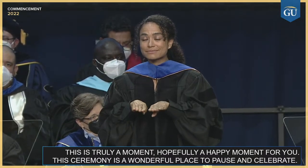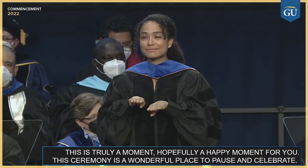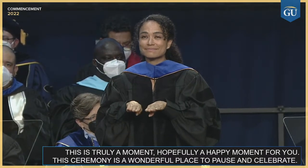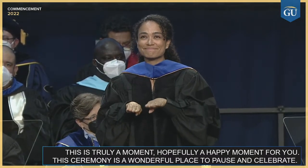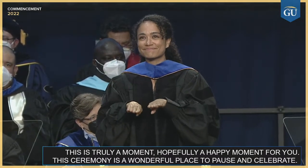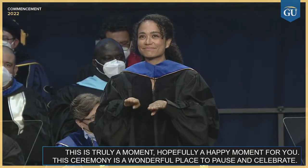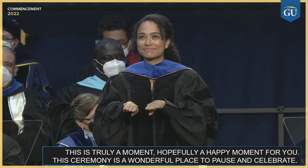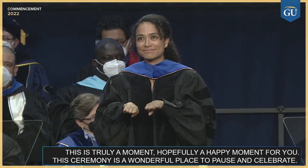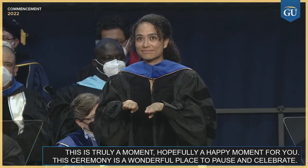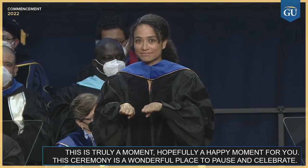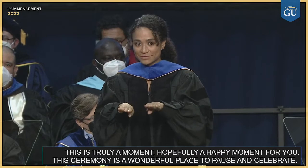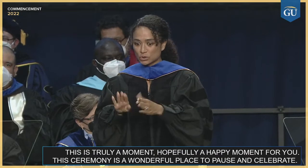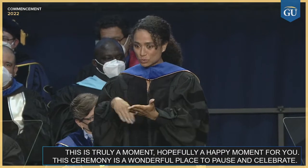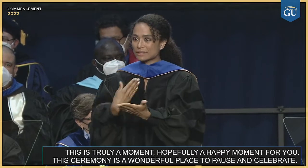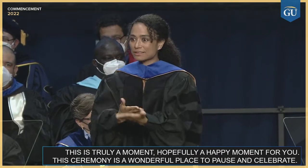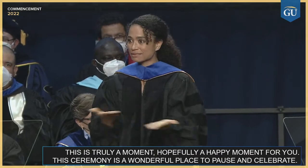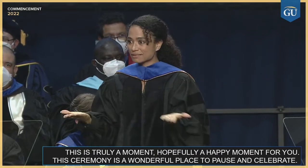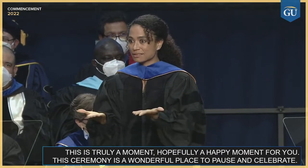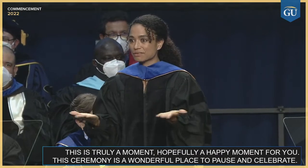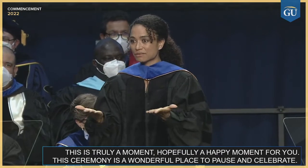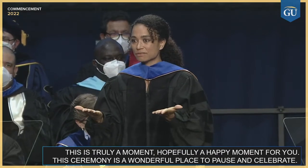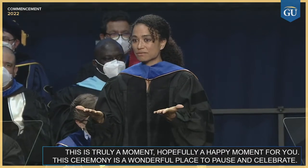There were many steps made to get you here,